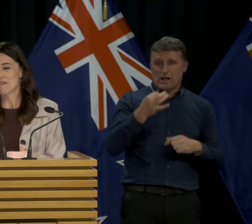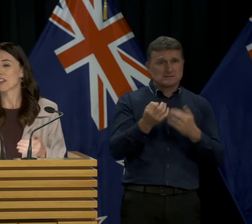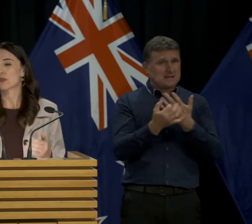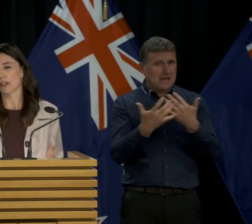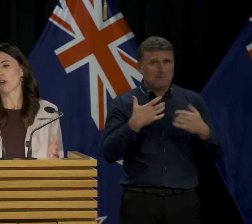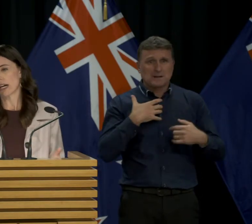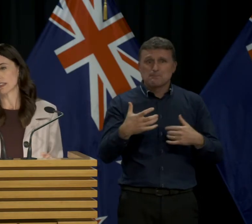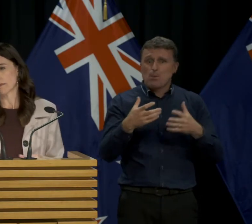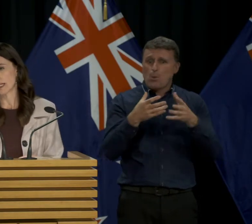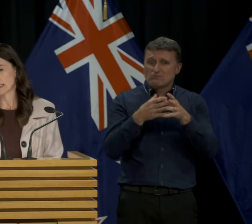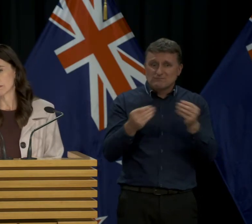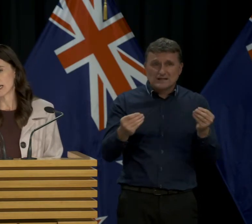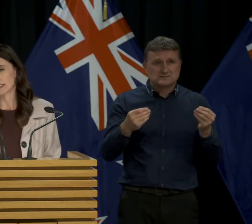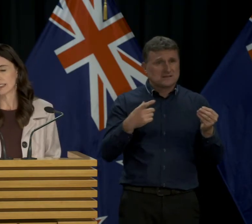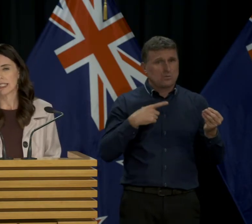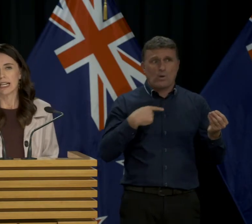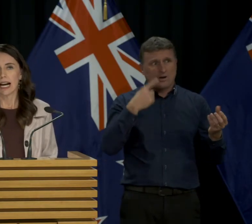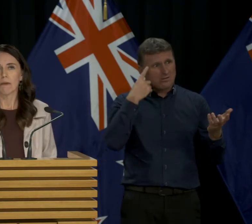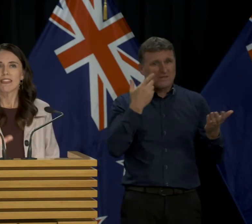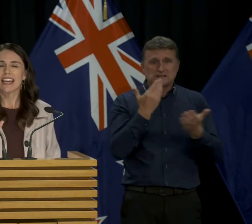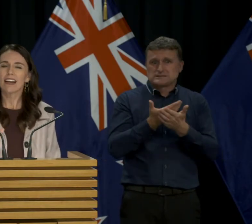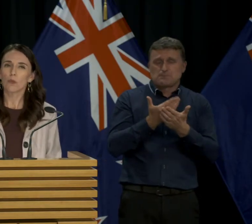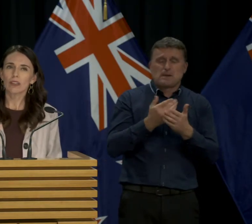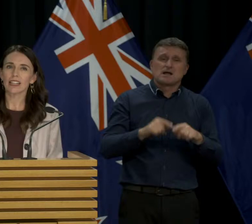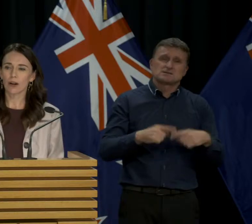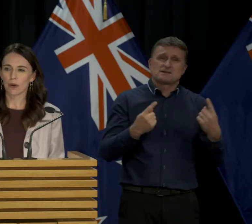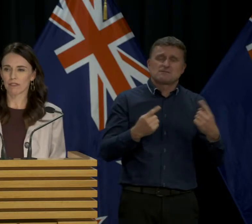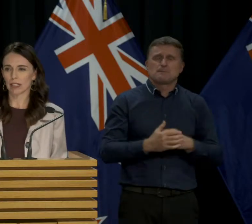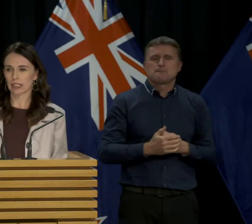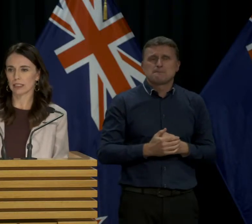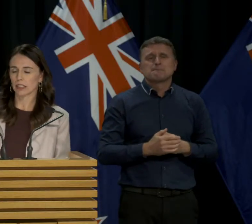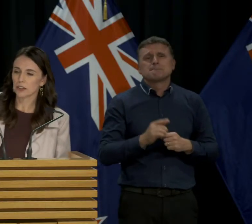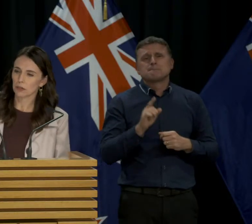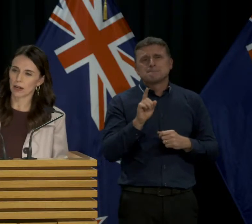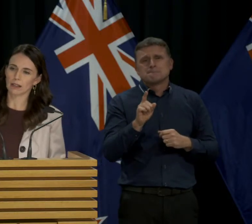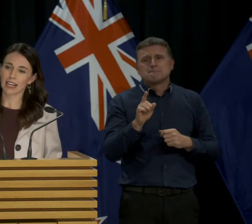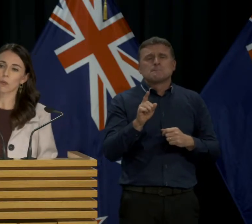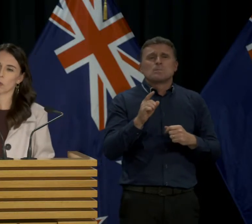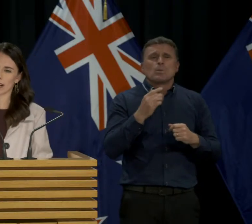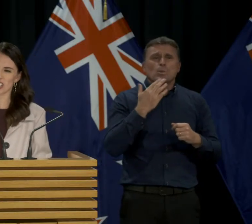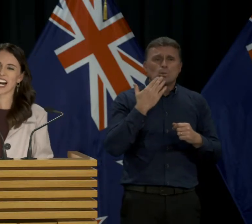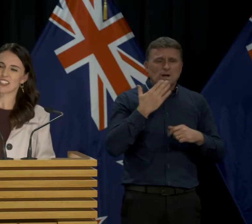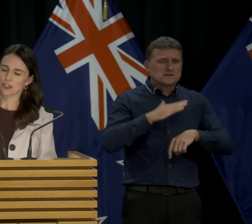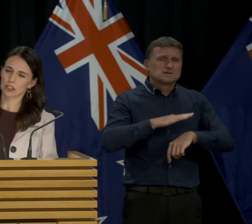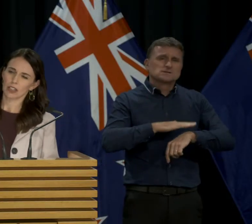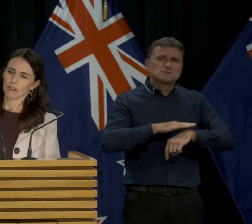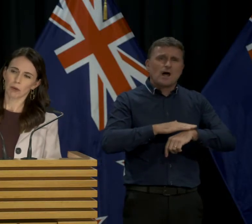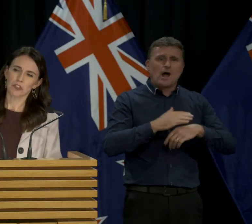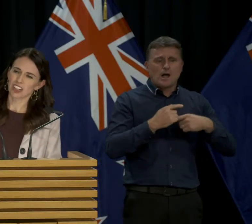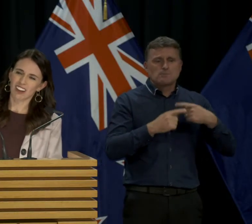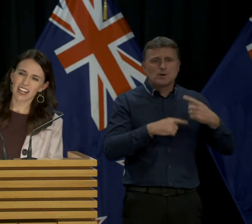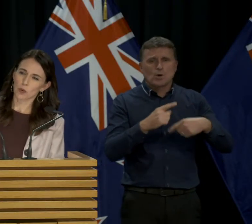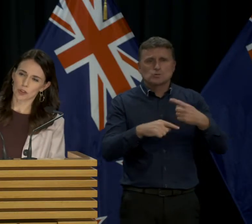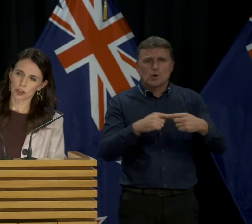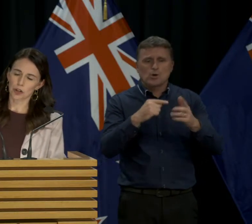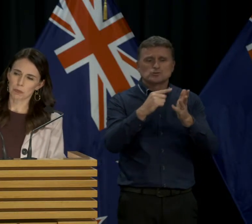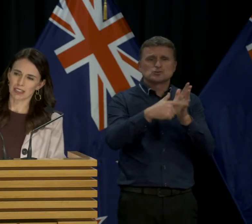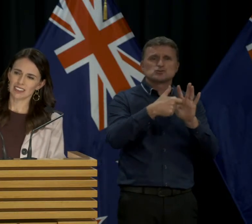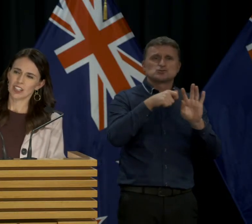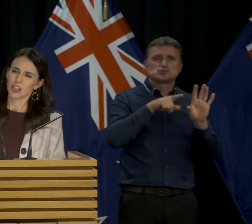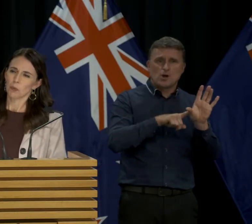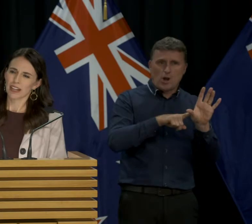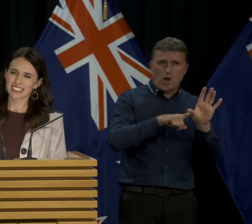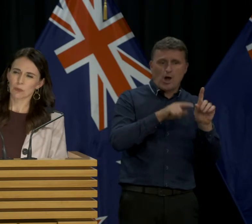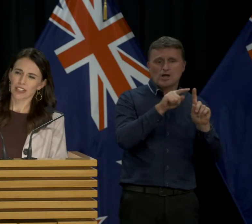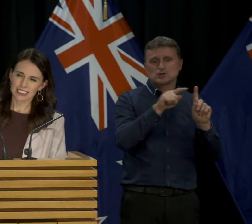have because we're not currently meeting demand. That will, however, continue to ramp, change from July to